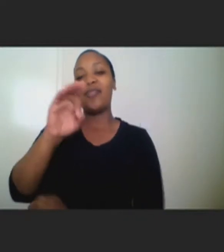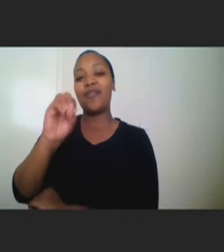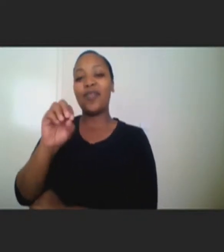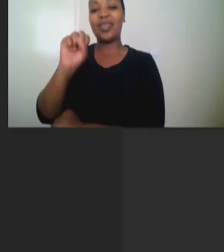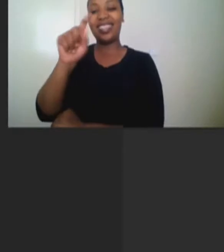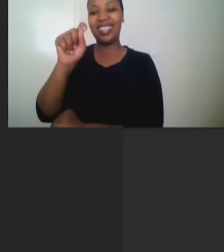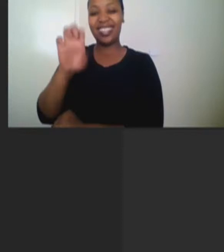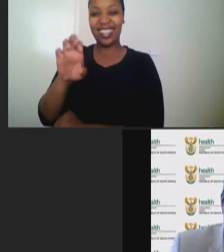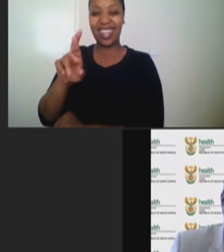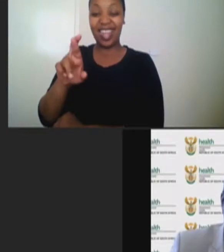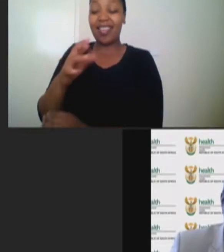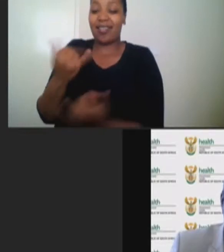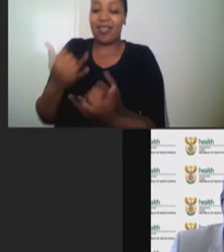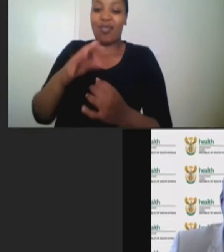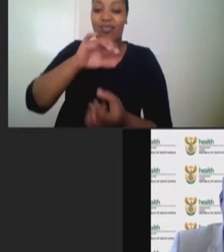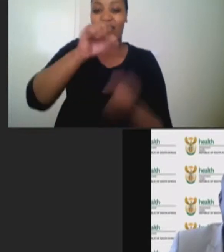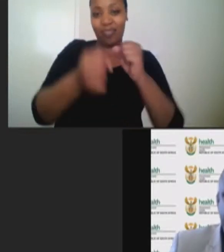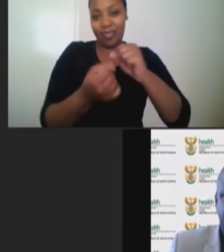close. Thank you.